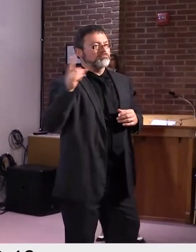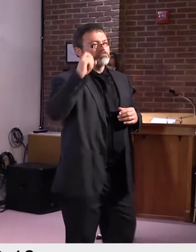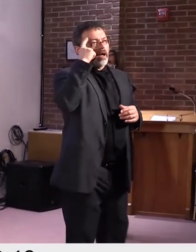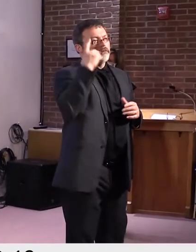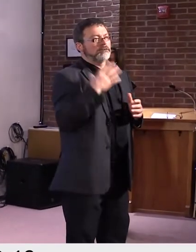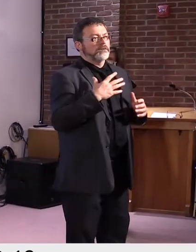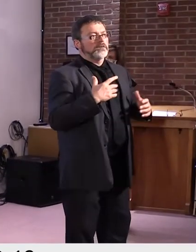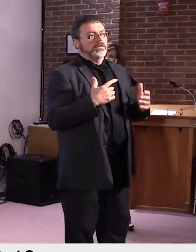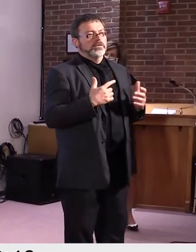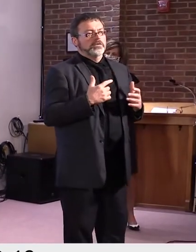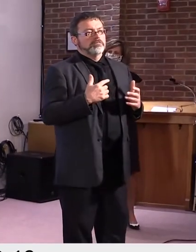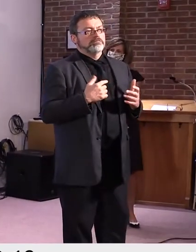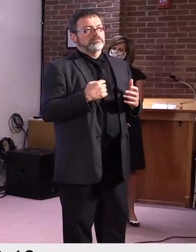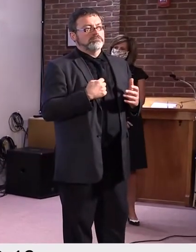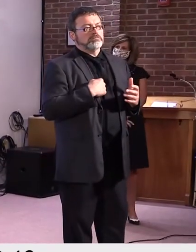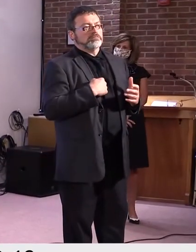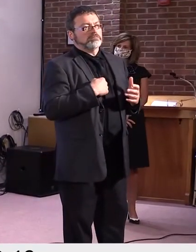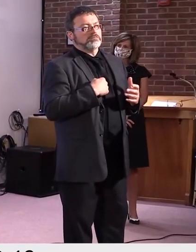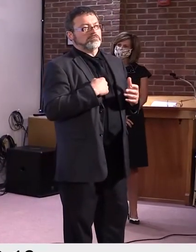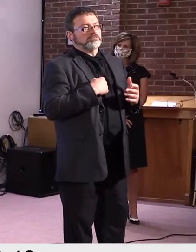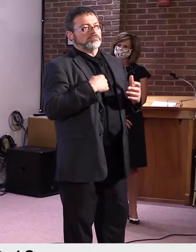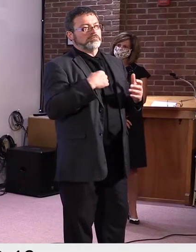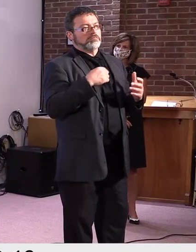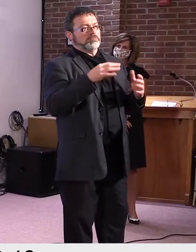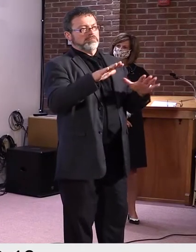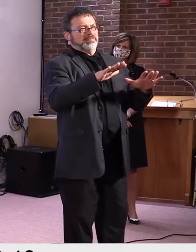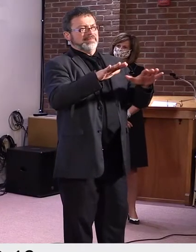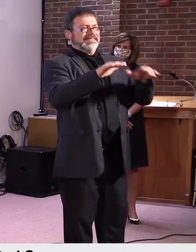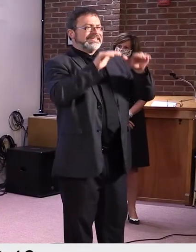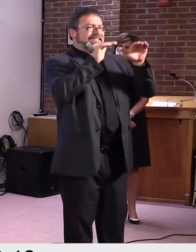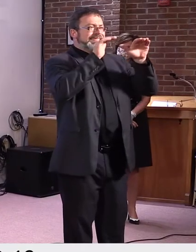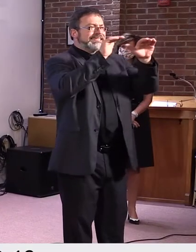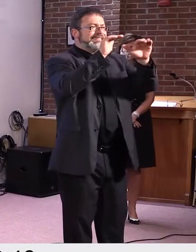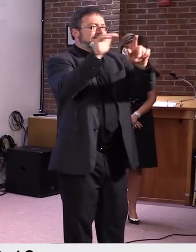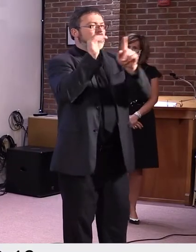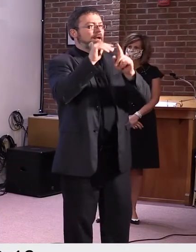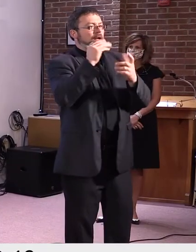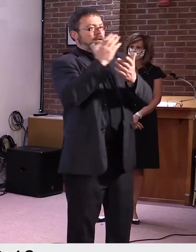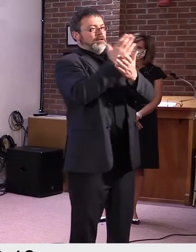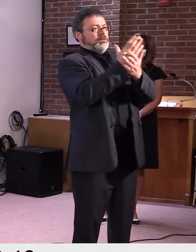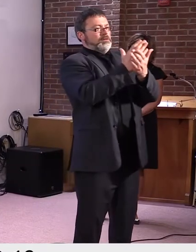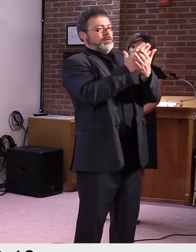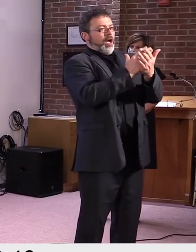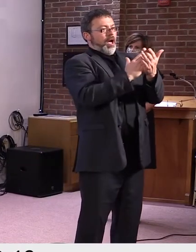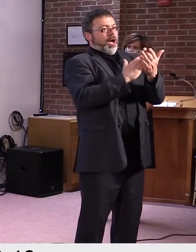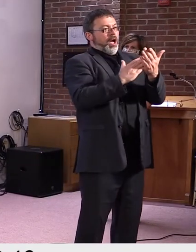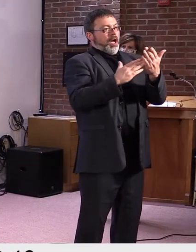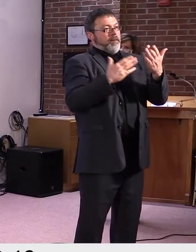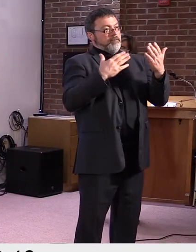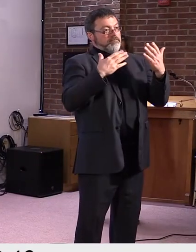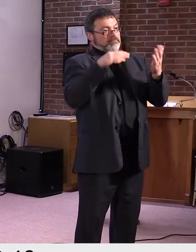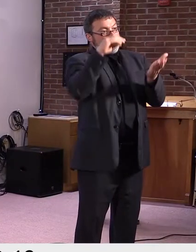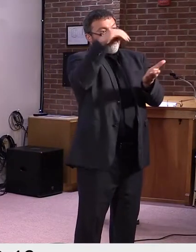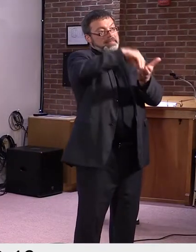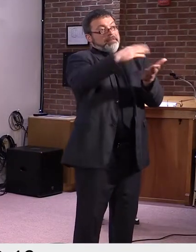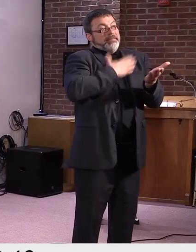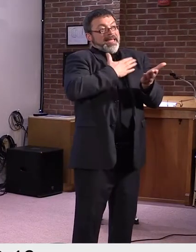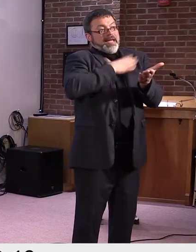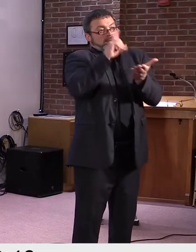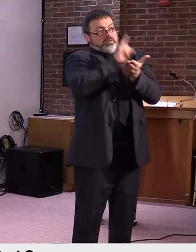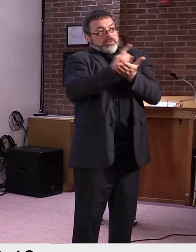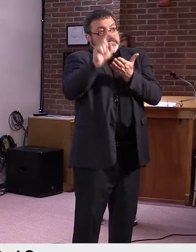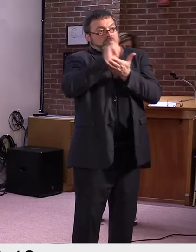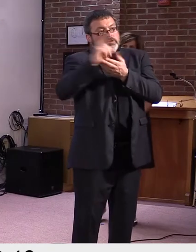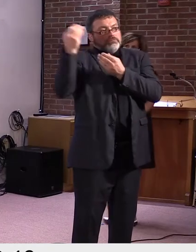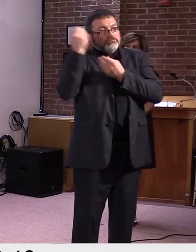statistics. I keep track of this as well. It's in my weekly reports about the number of